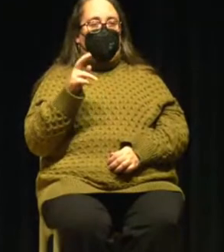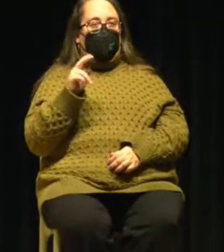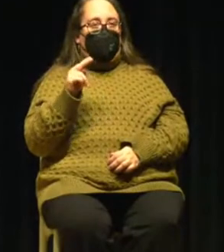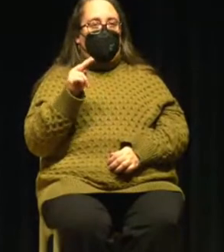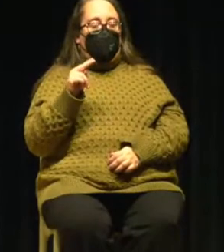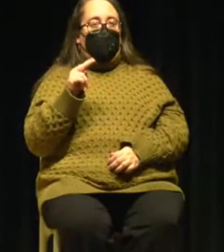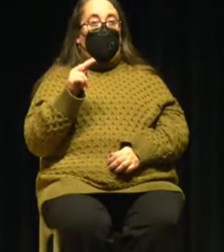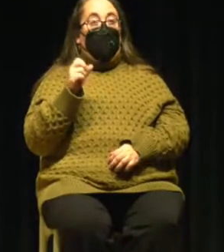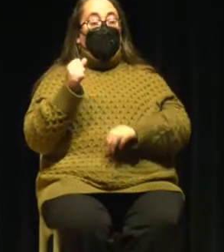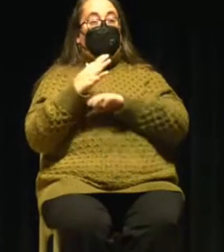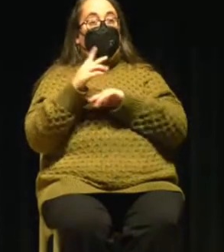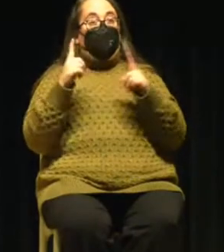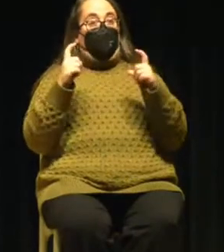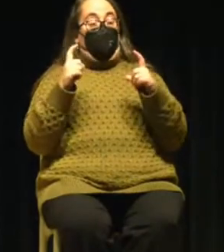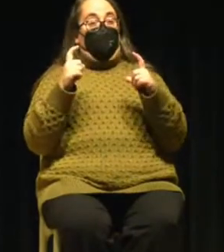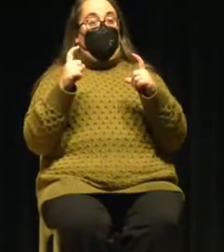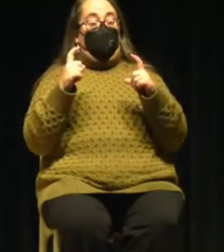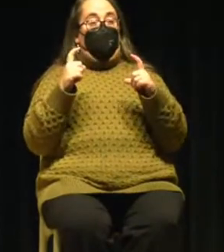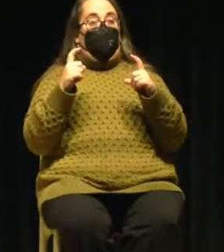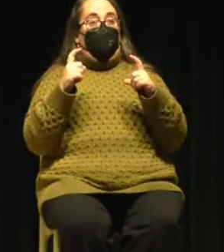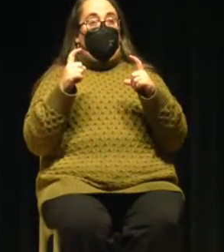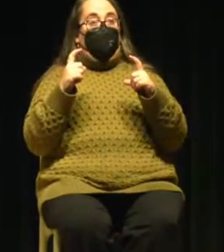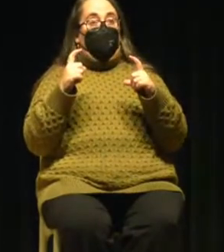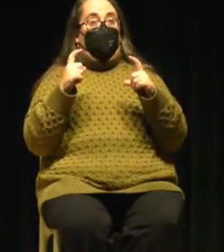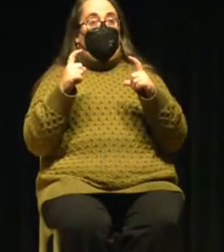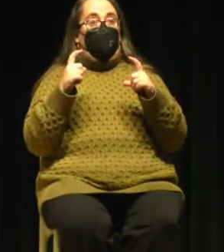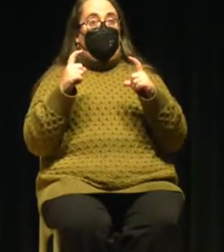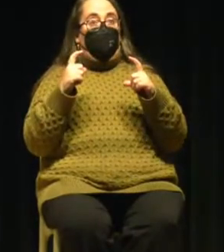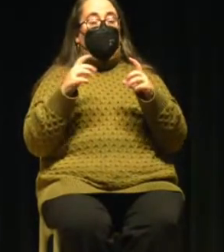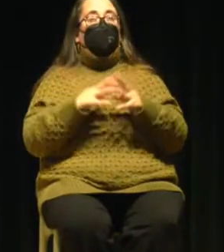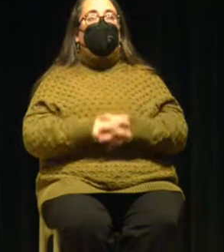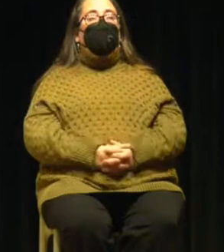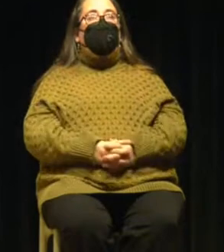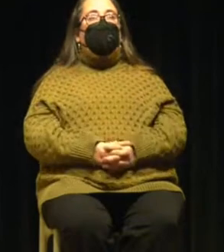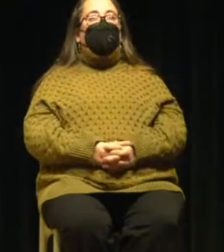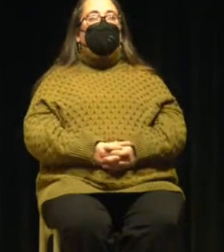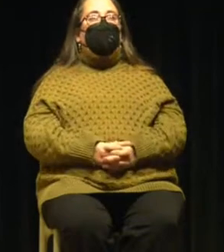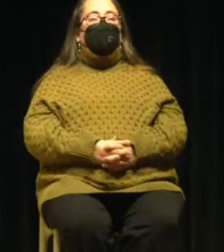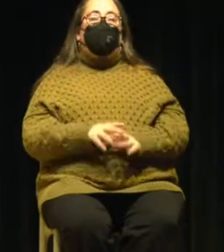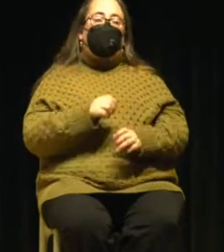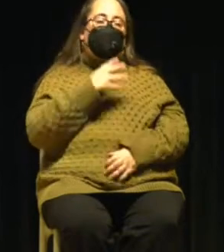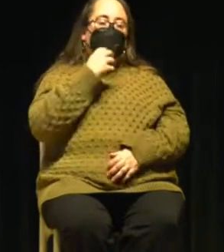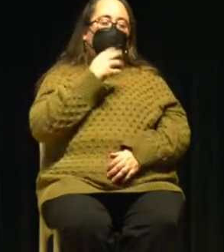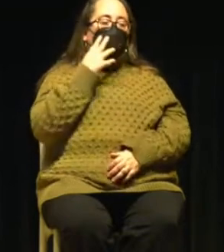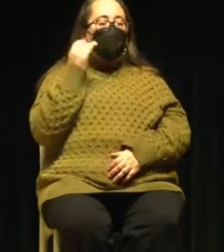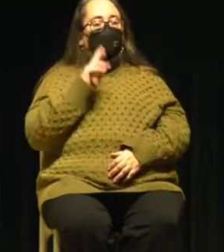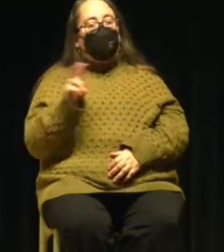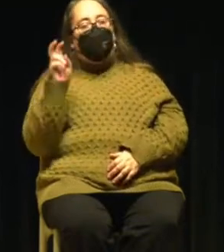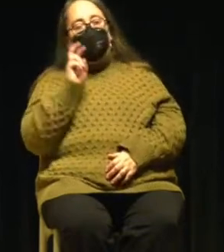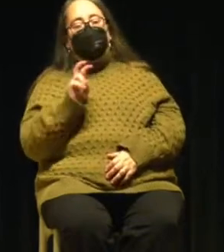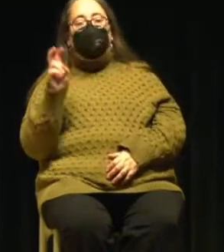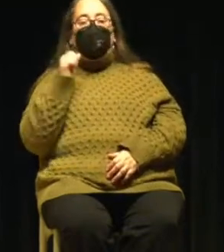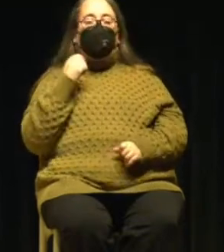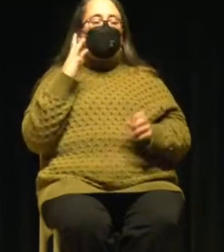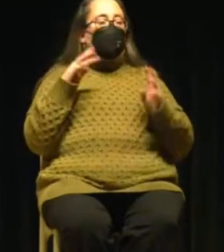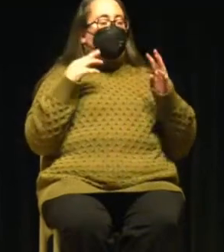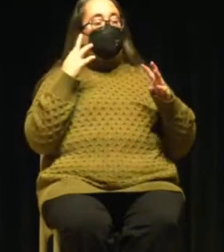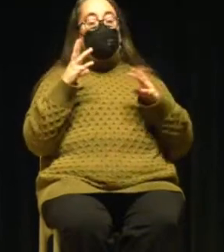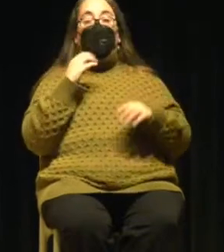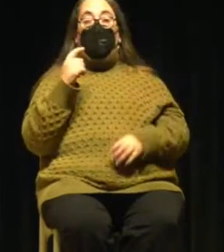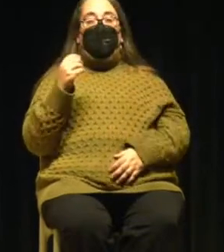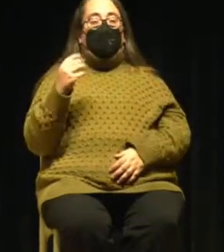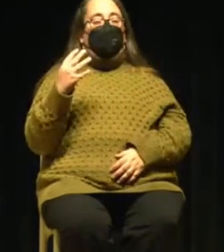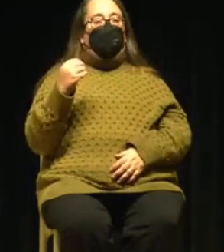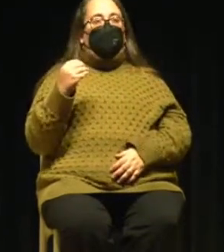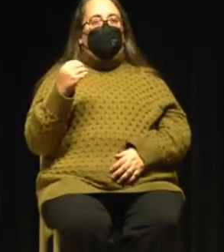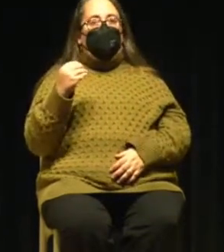sent a photographer out. I was like, and I was also getting no sleep and I was traveling so much and I was like crazy. And this picture